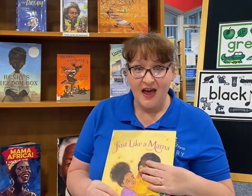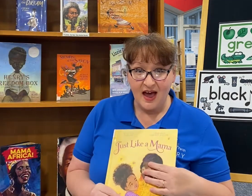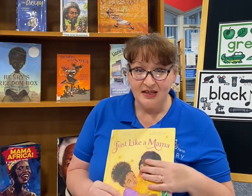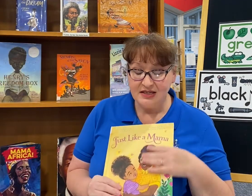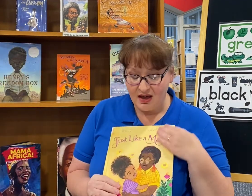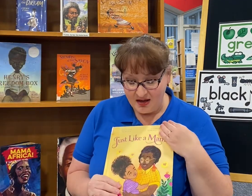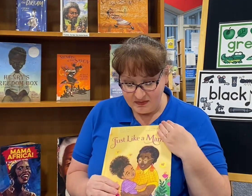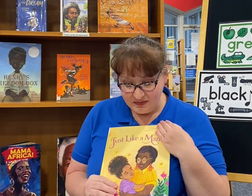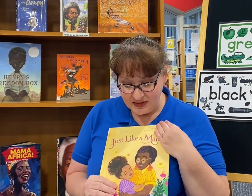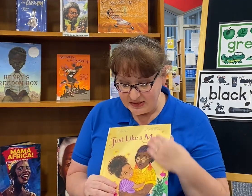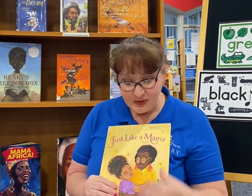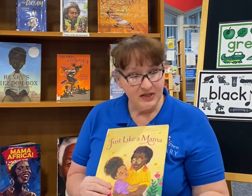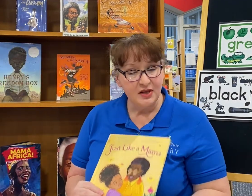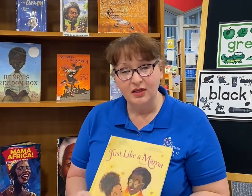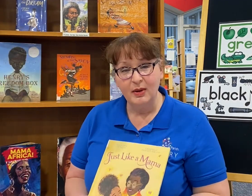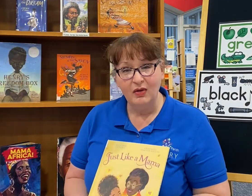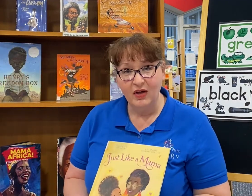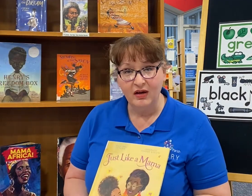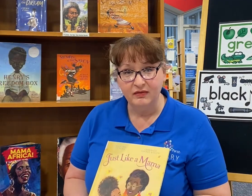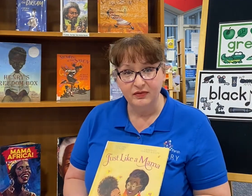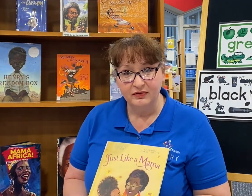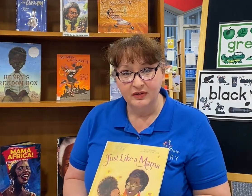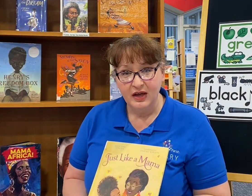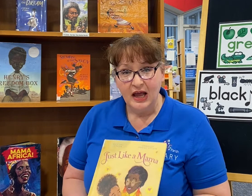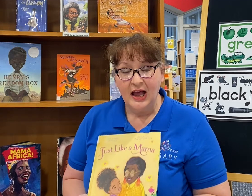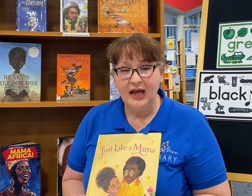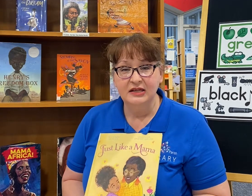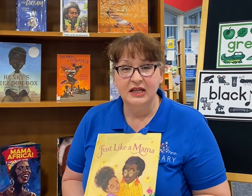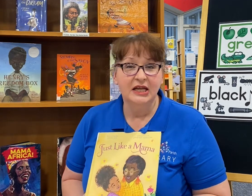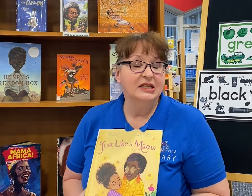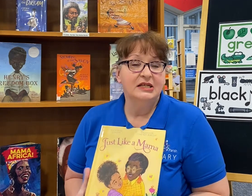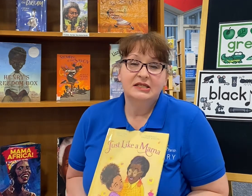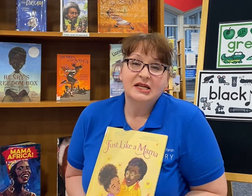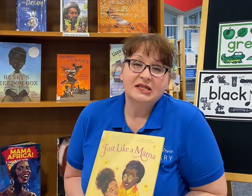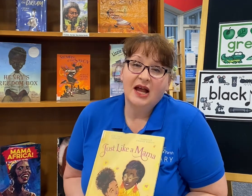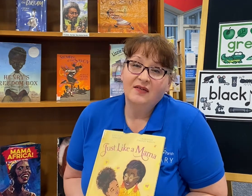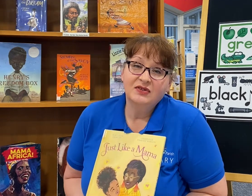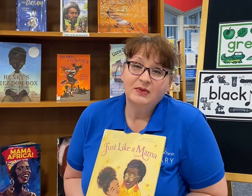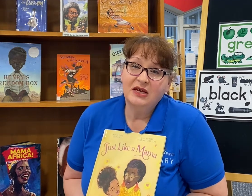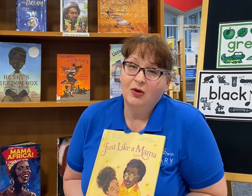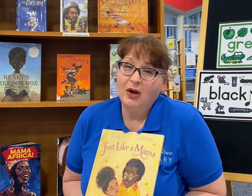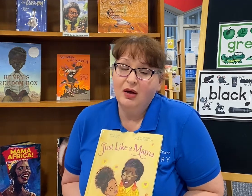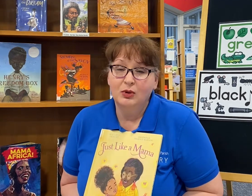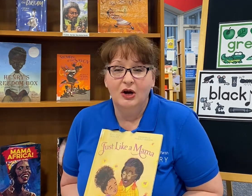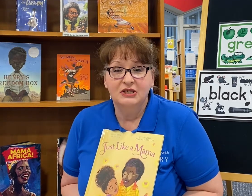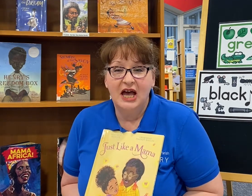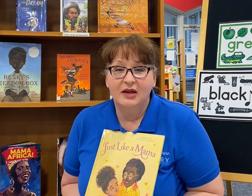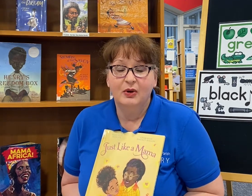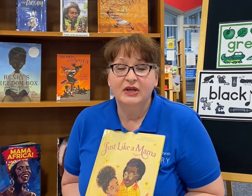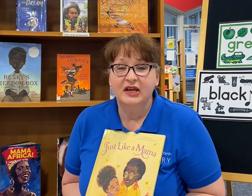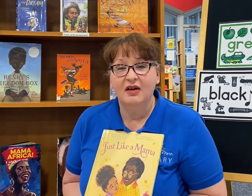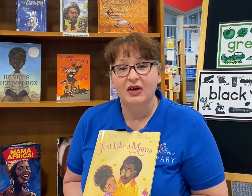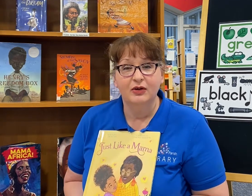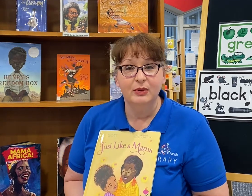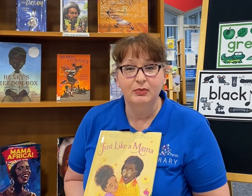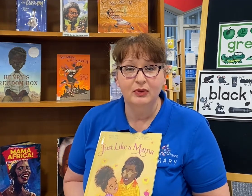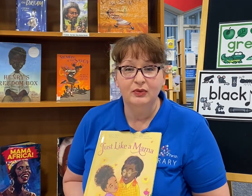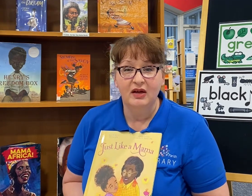that this book is all about love, and that it doesn't have to be our mom or our dad, but we can have other people who love us,